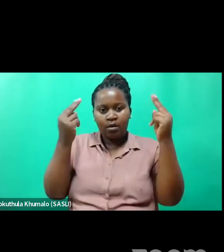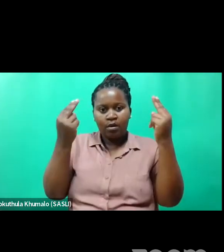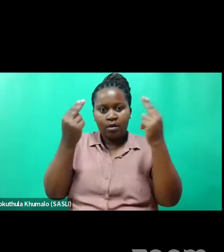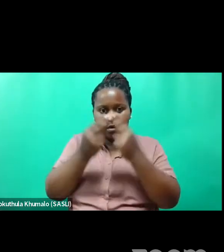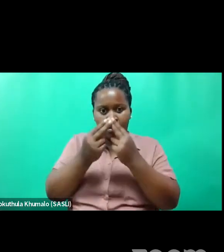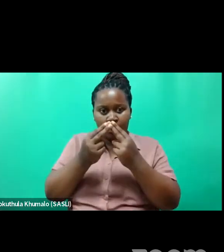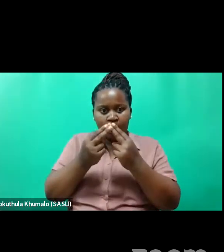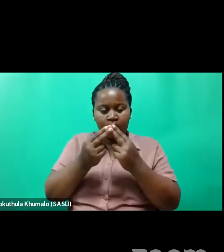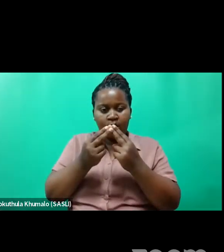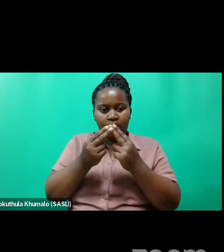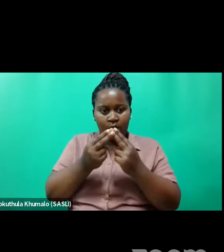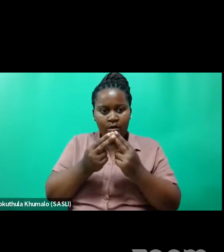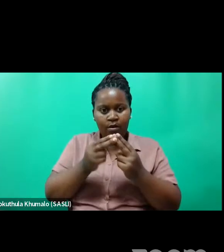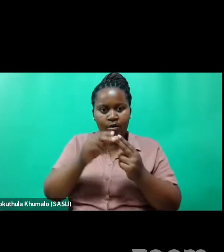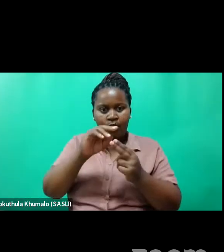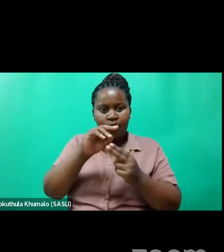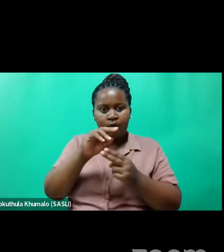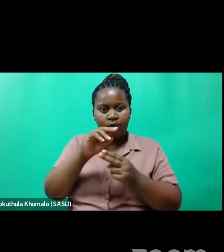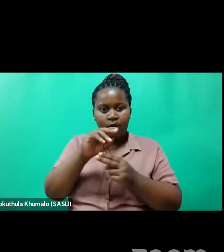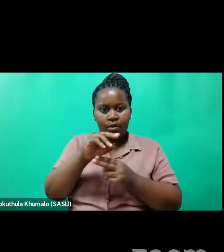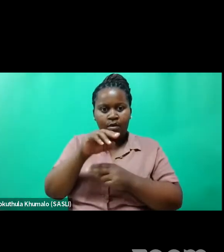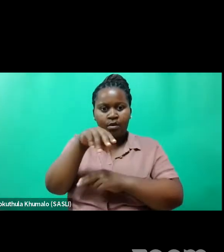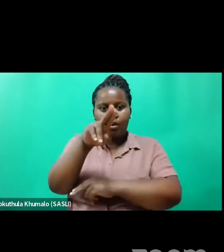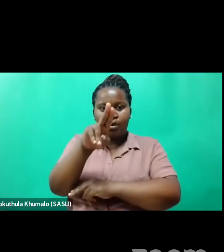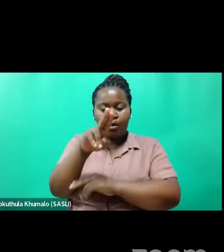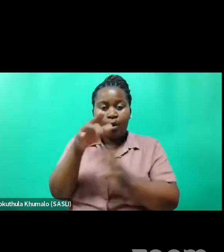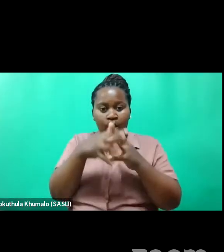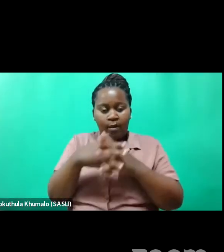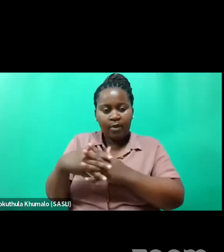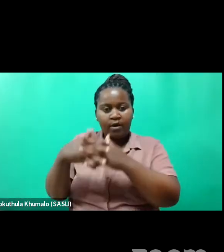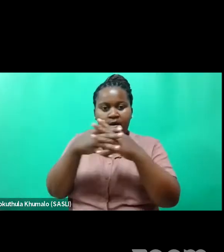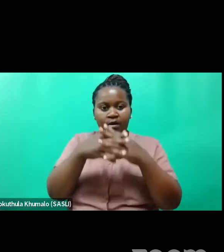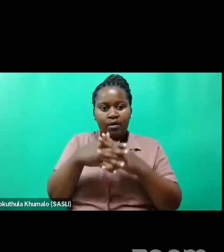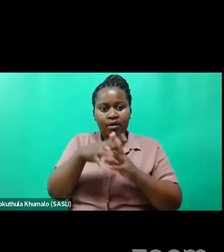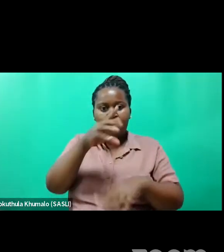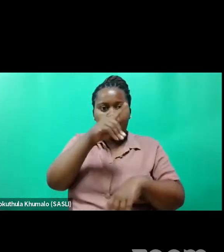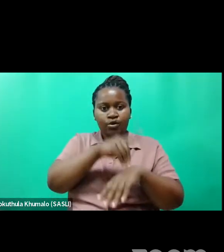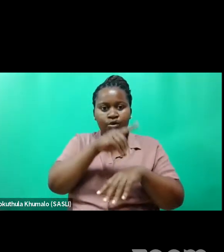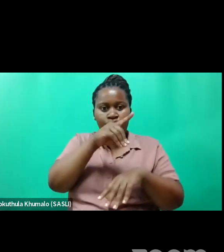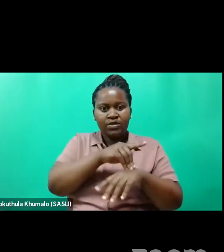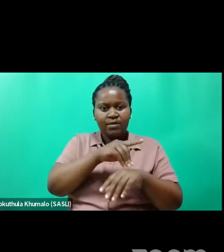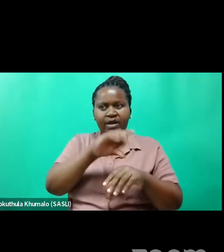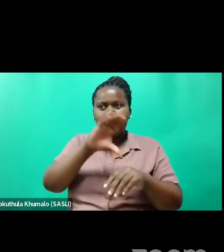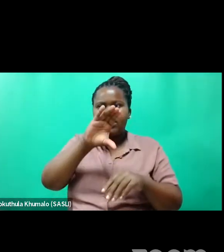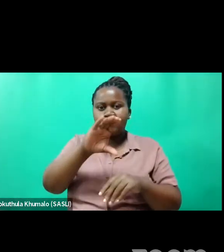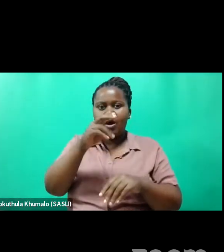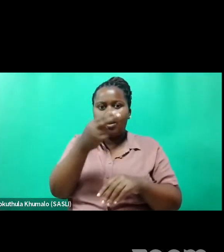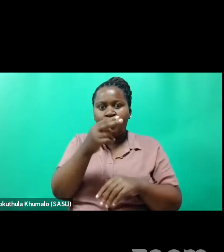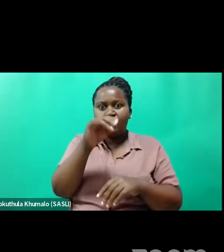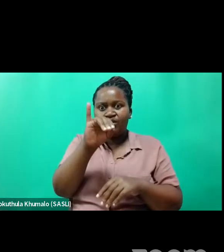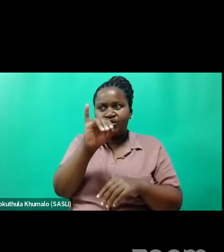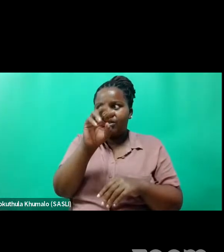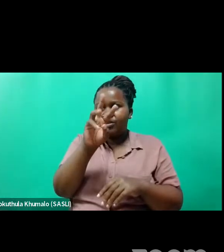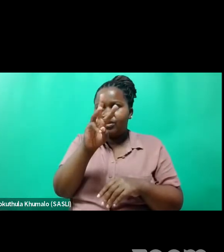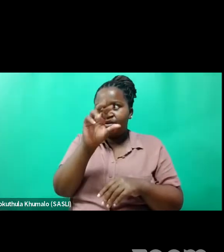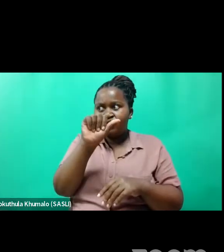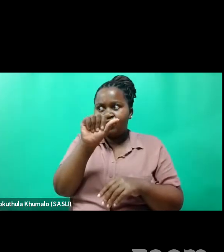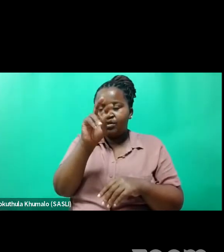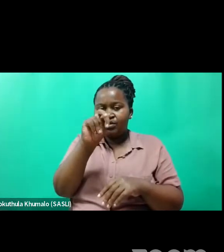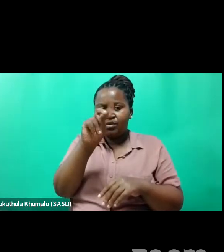Illinois, Chicago in USA. Dr. Chiwandire is going to give us a presentation with the